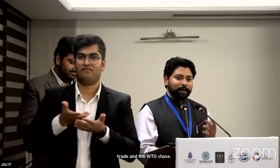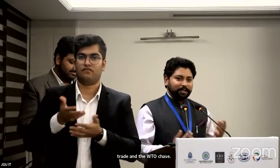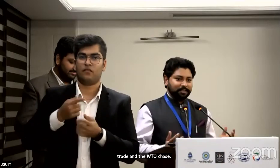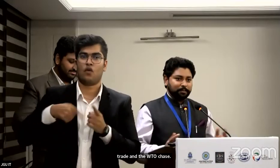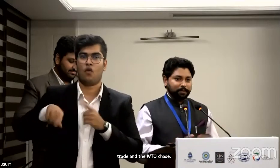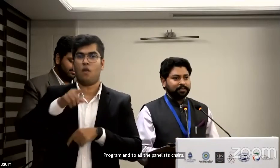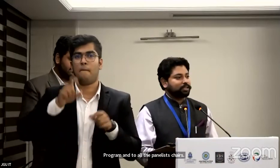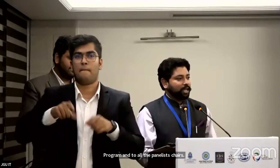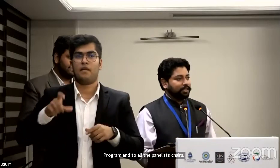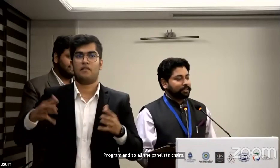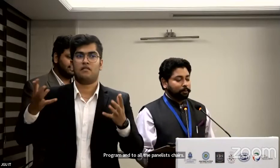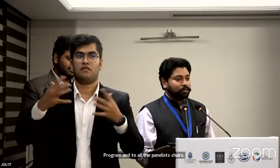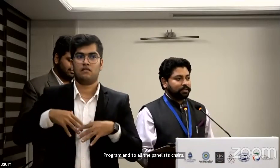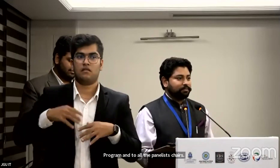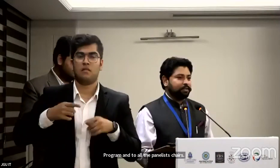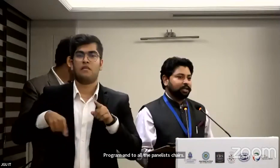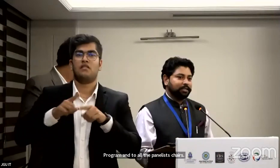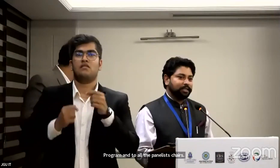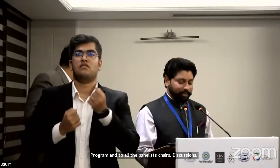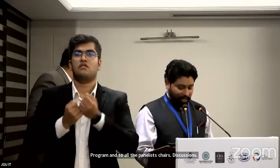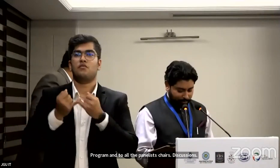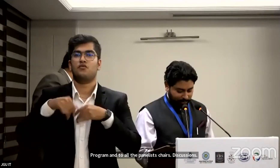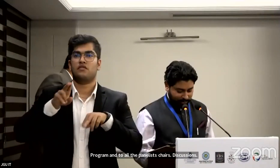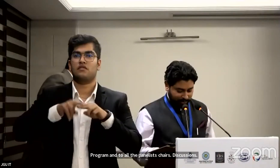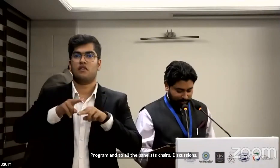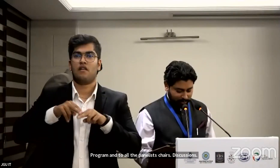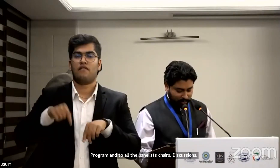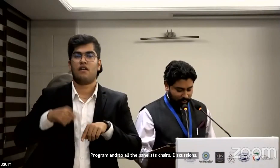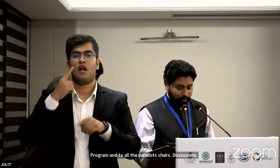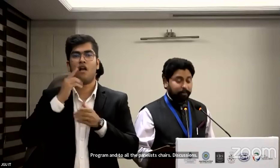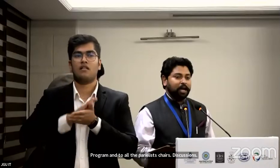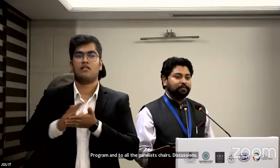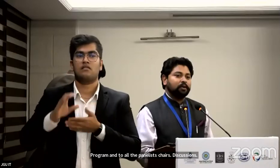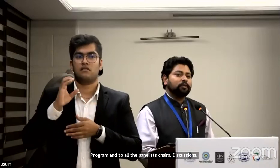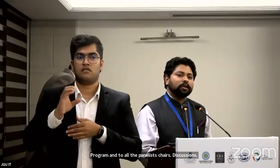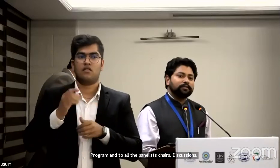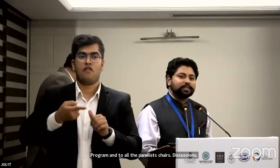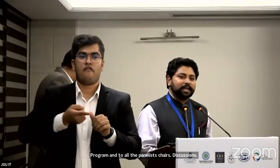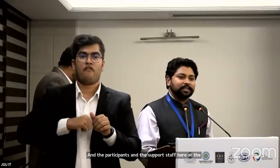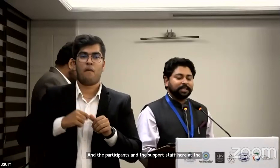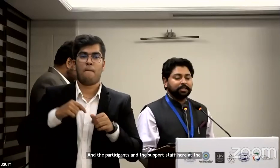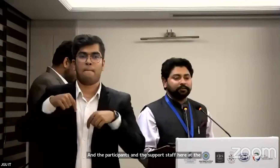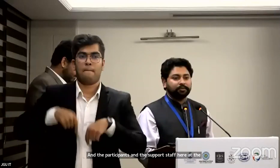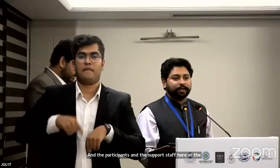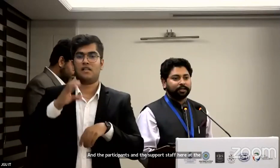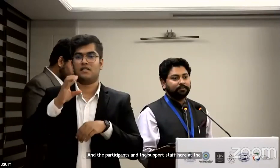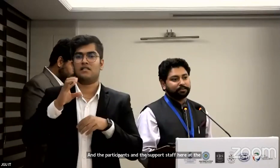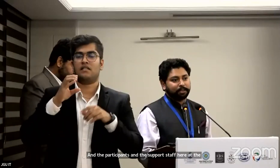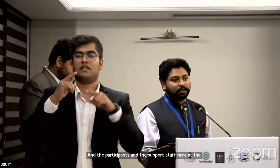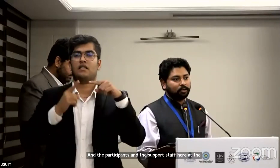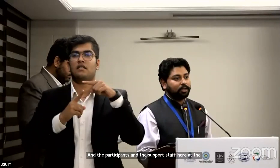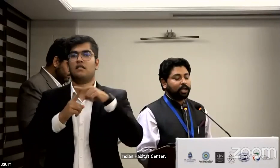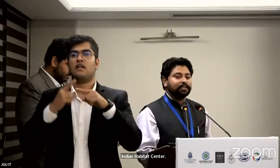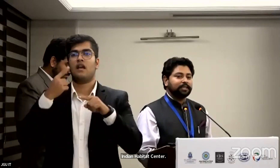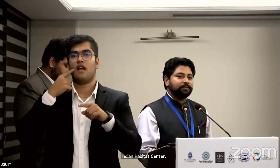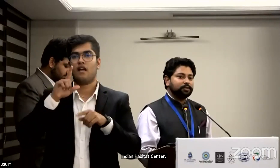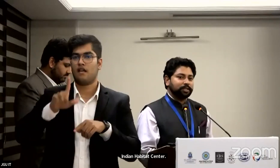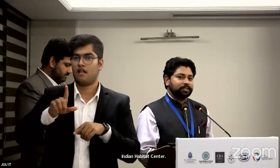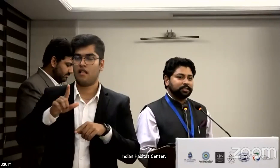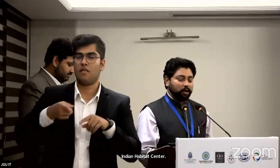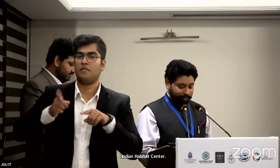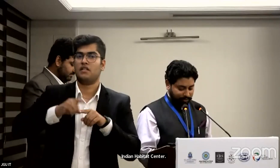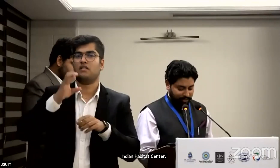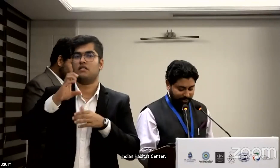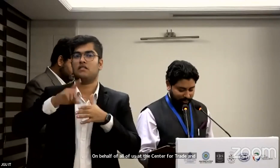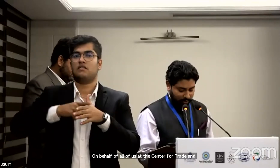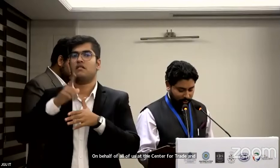and the participants and the support staff here at the Indian Habitat Center. On behalf of all of us at the Center for Trade and Investment Law and Center for Justice,